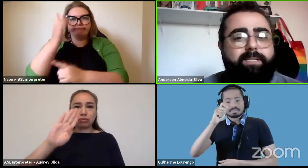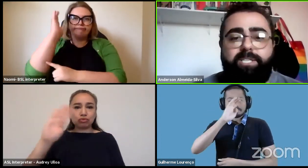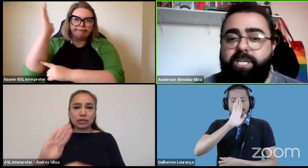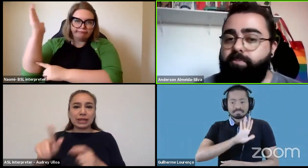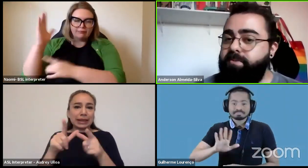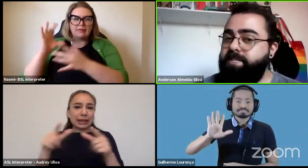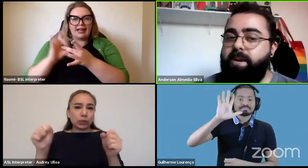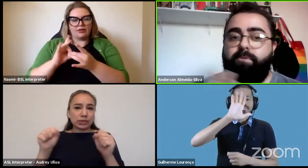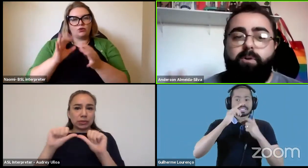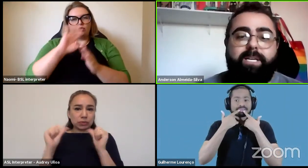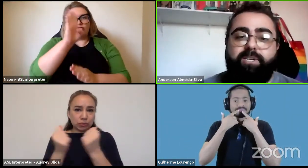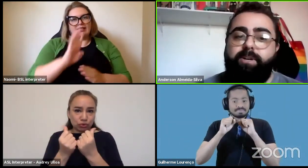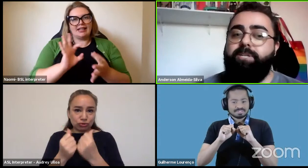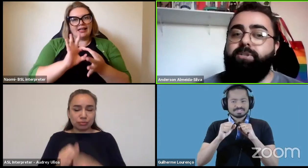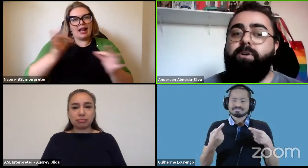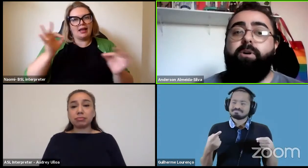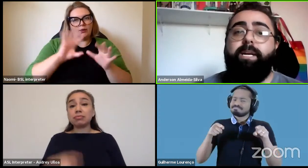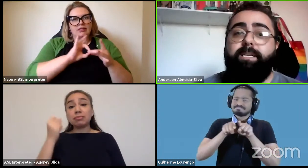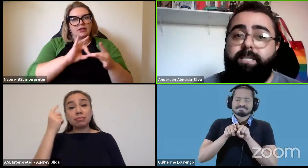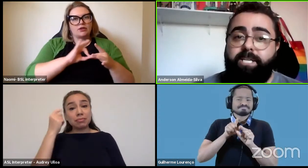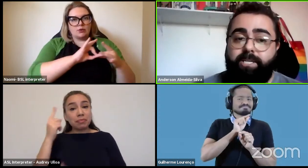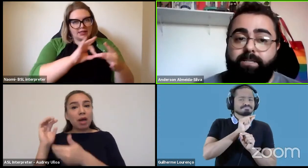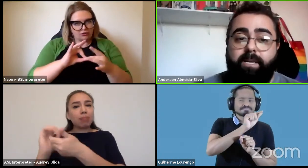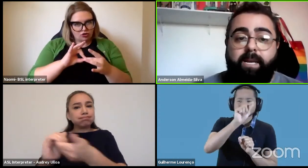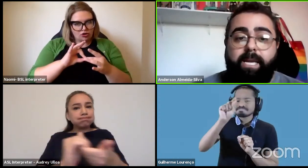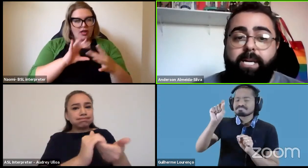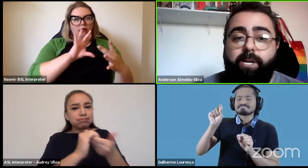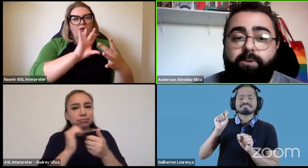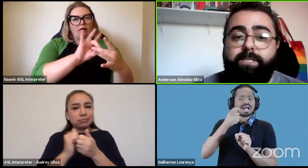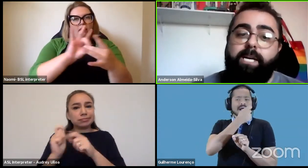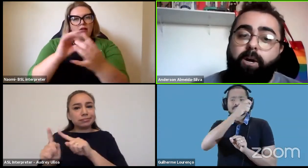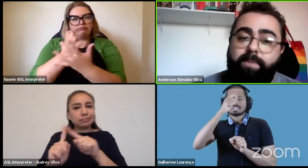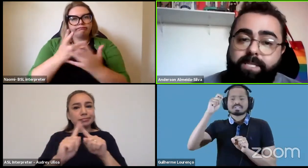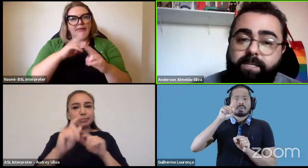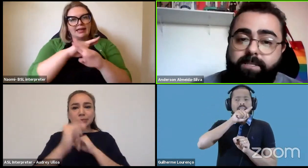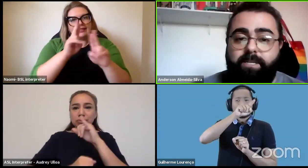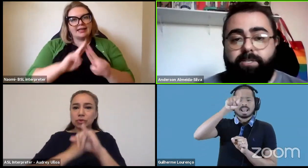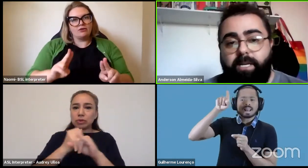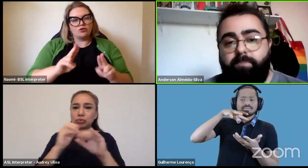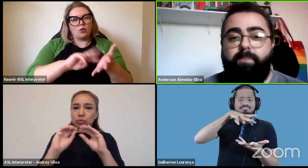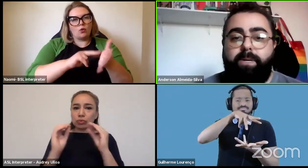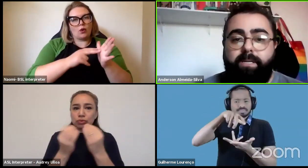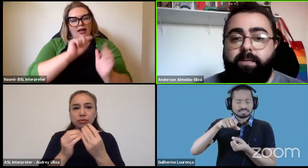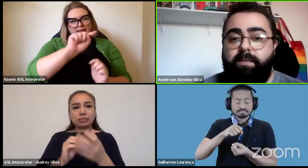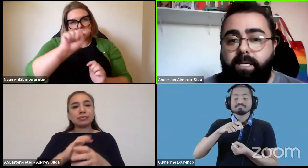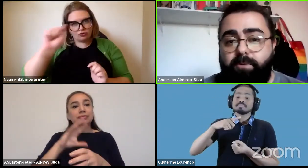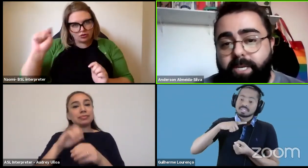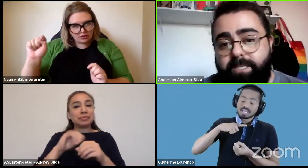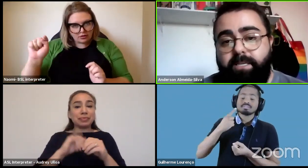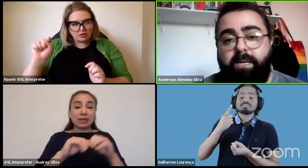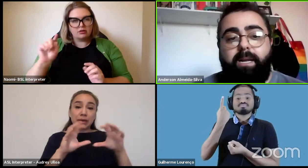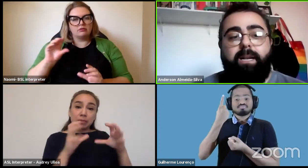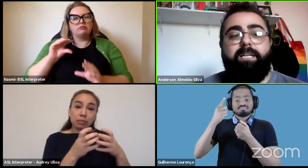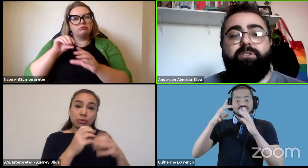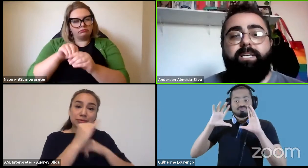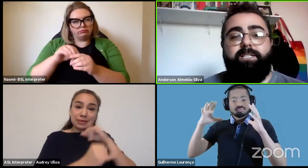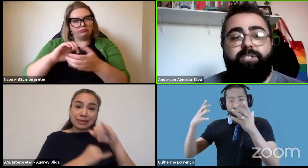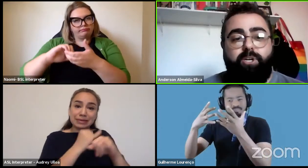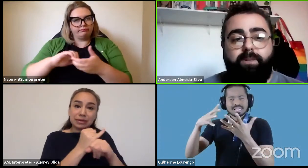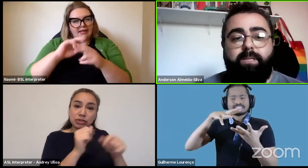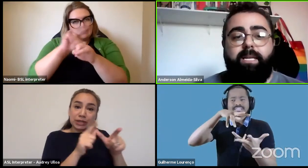in partnership with several international organizations, including the Comité Internacional Permanente de Linguistas,